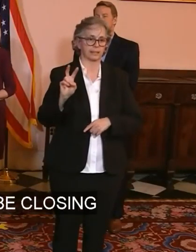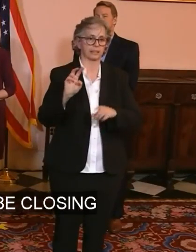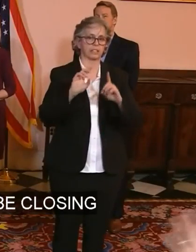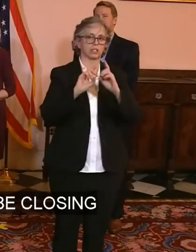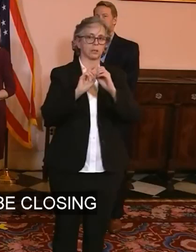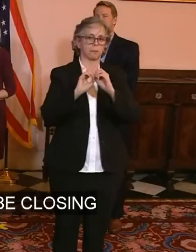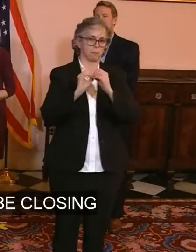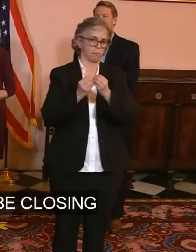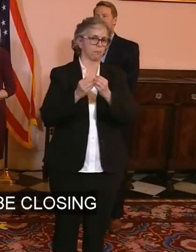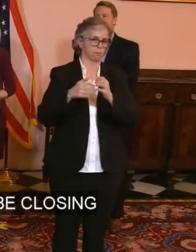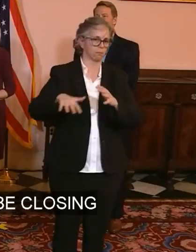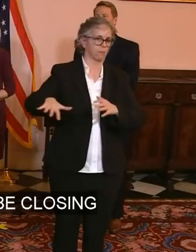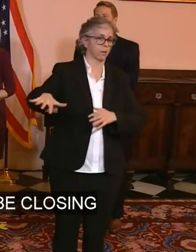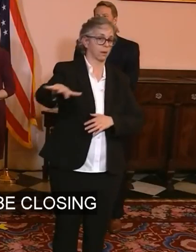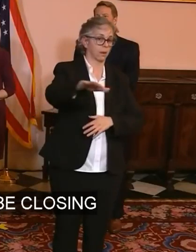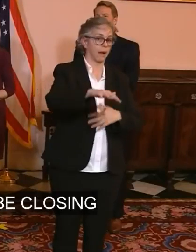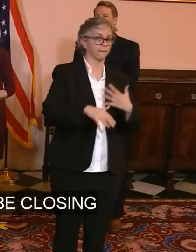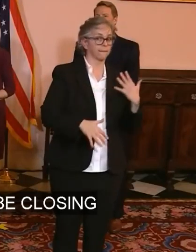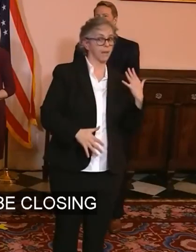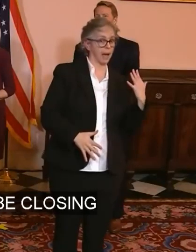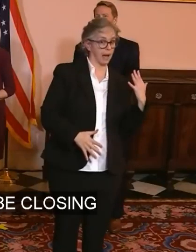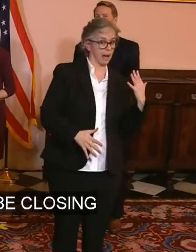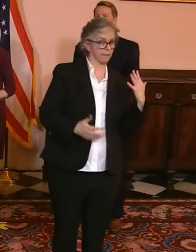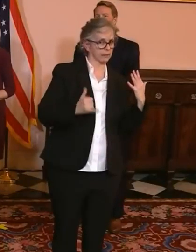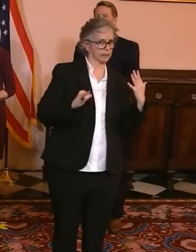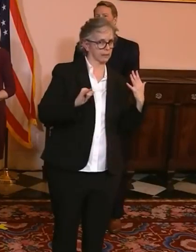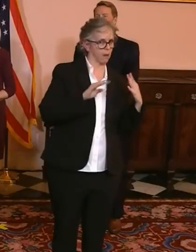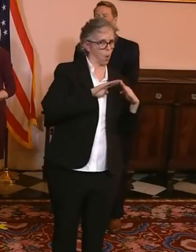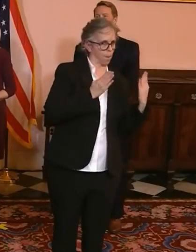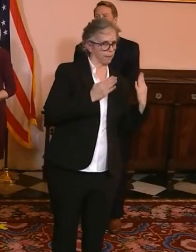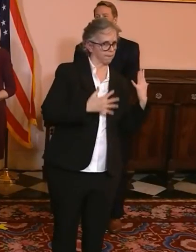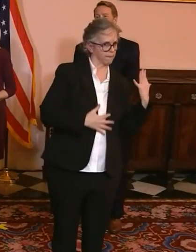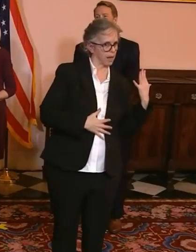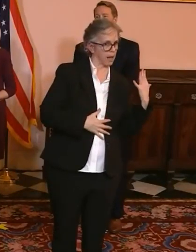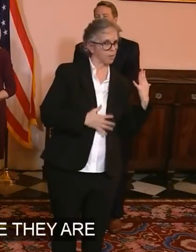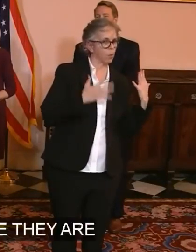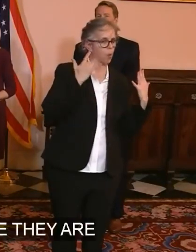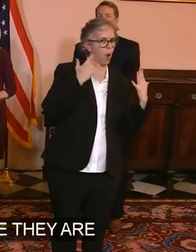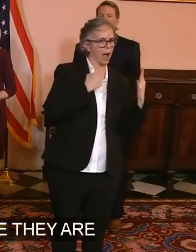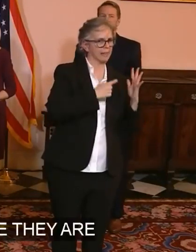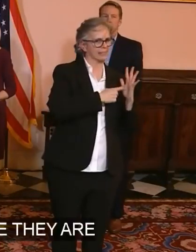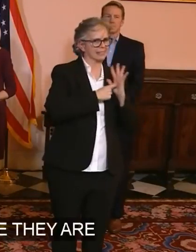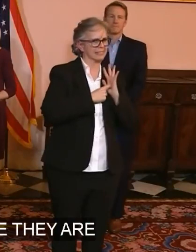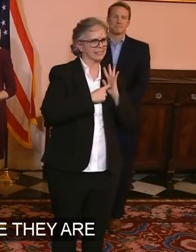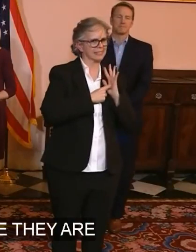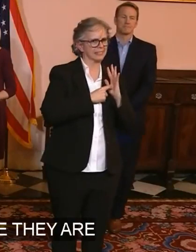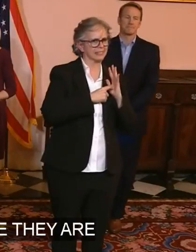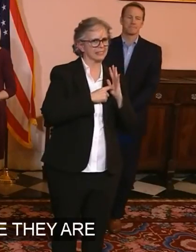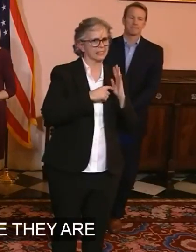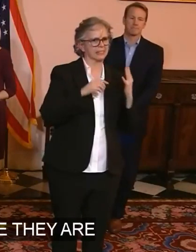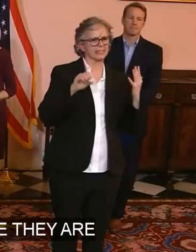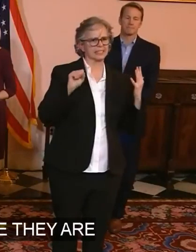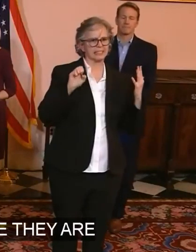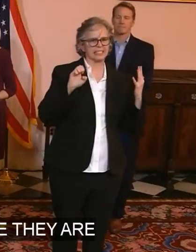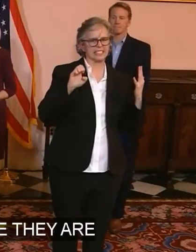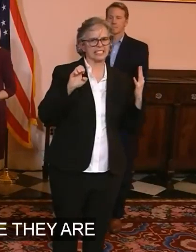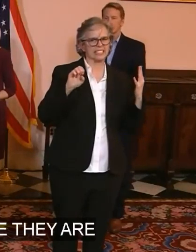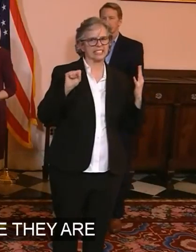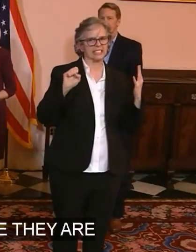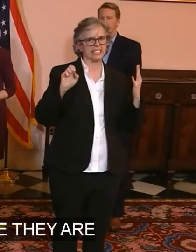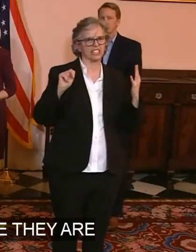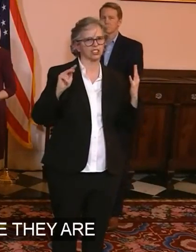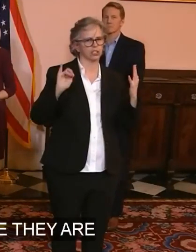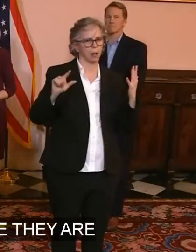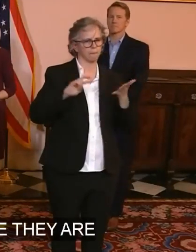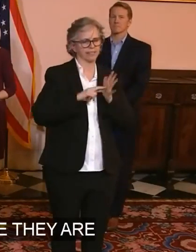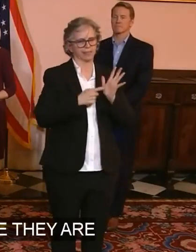open because they are essential. And you're going to hear me talk as we move forward in the next several days about